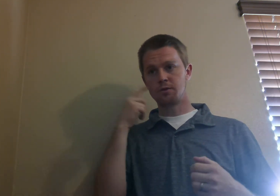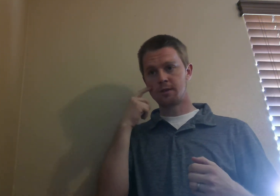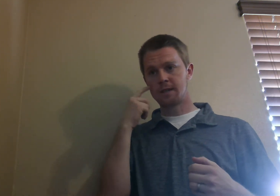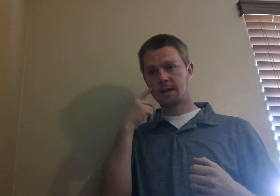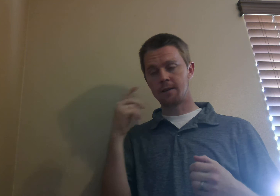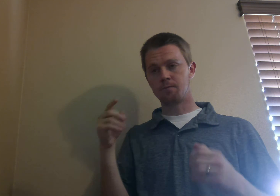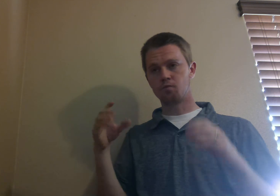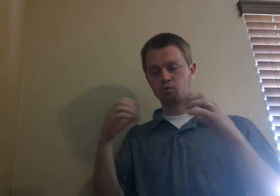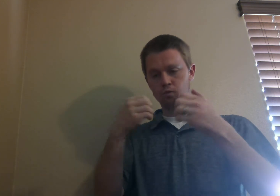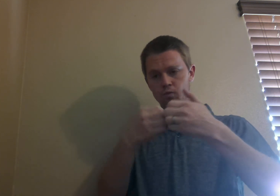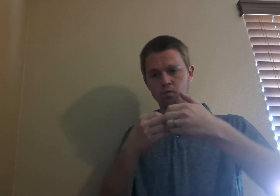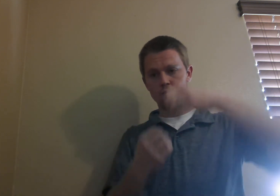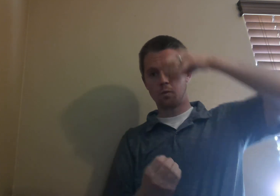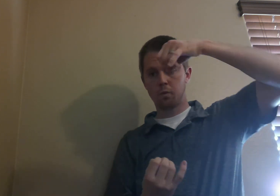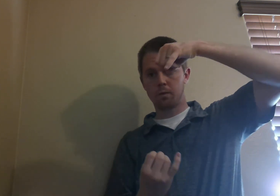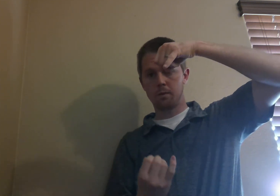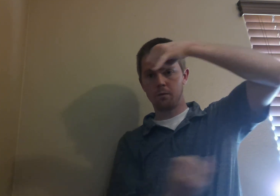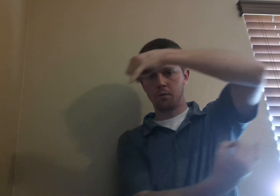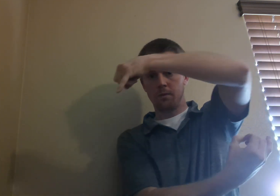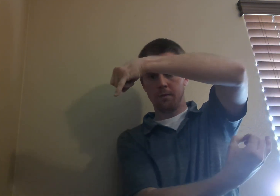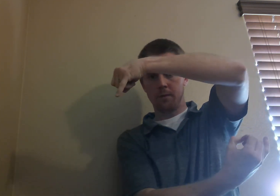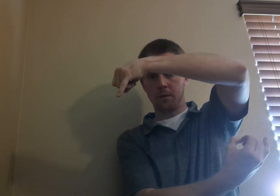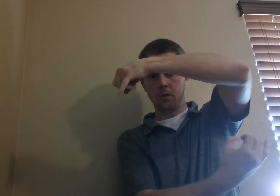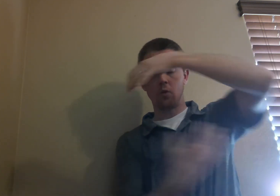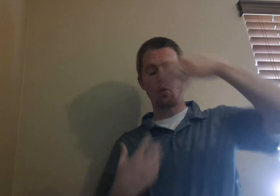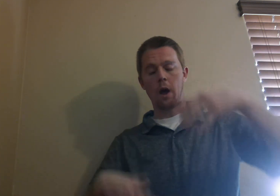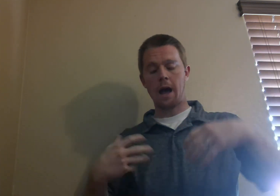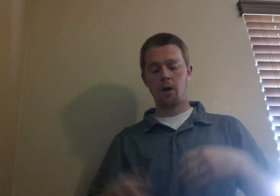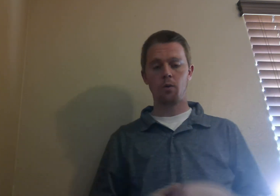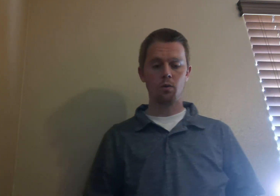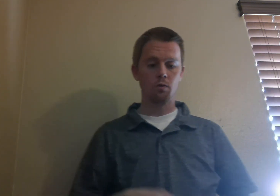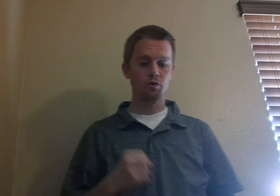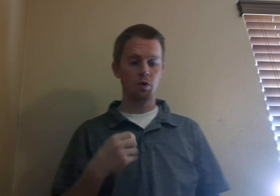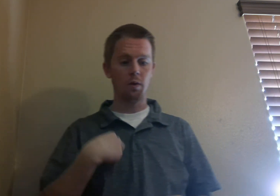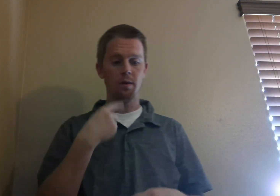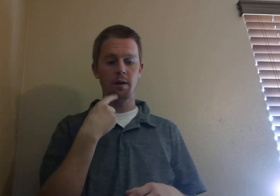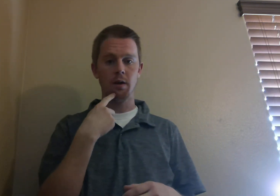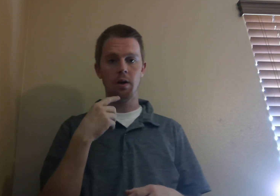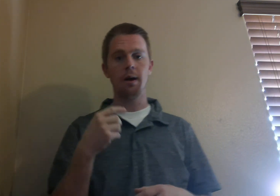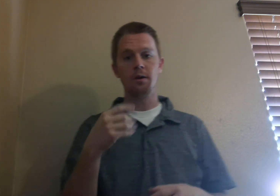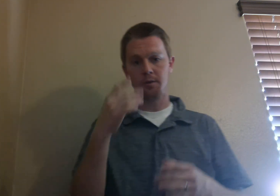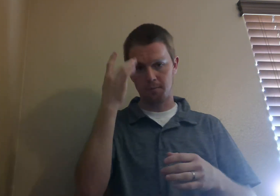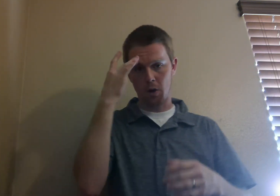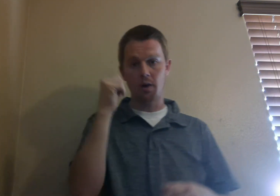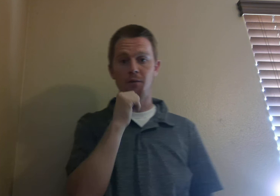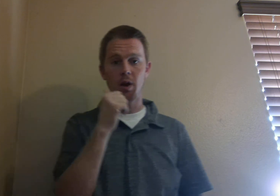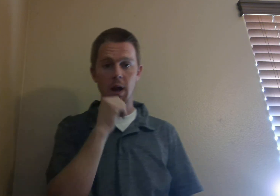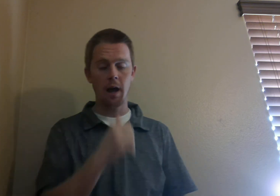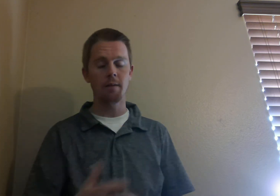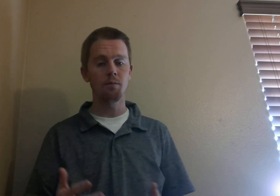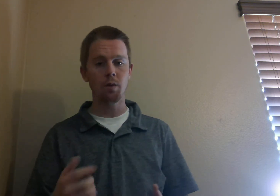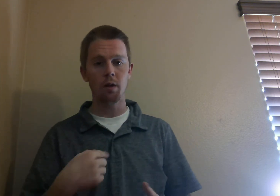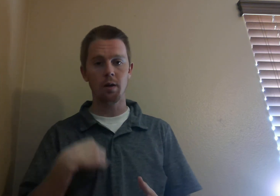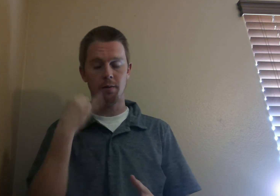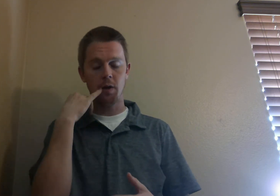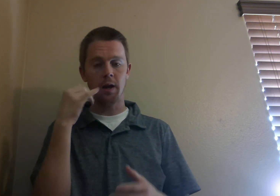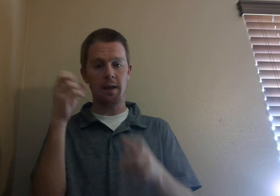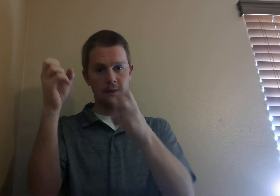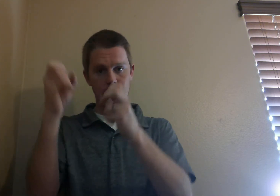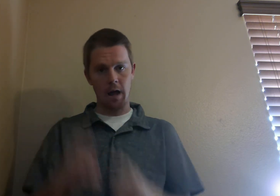Is it working? Yeah. All right. So what I want to do is I want to tell everybody on Smarter Every Day that if they go download a free audiobook, that it'll